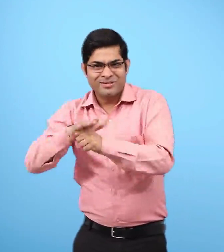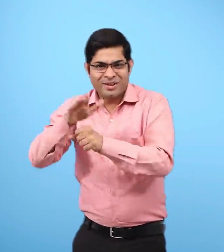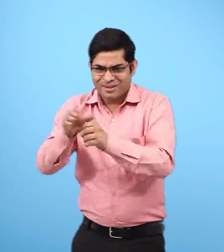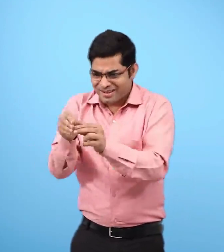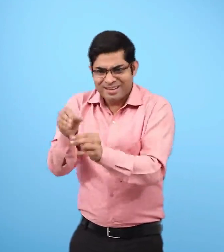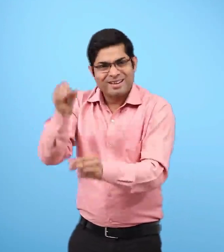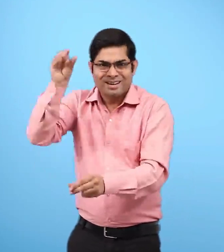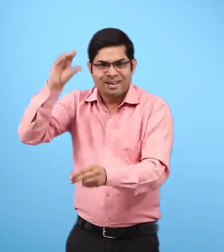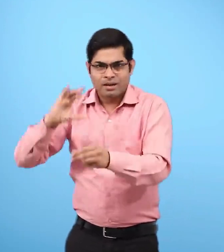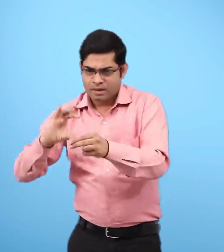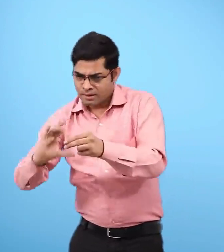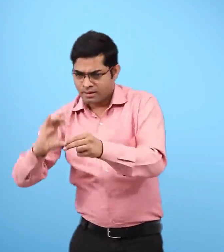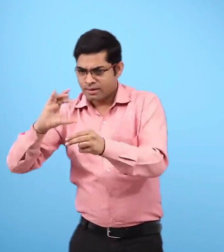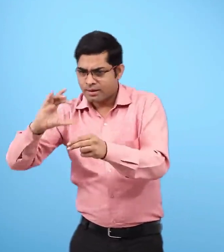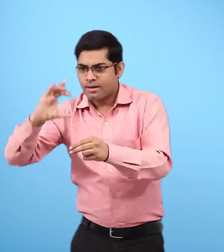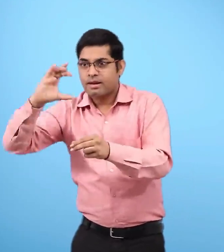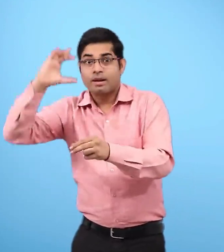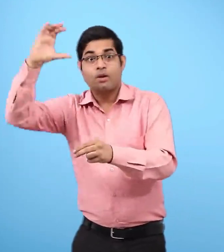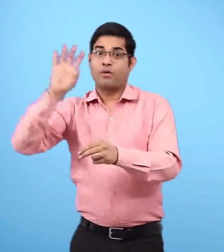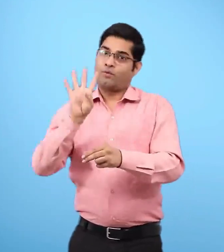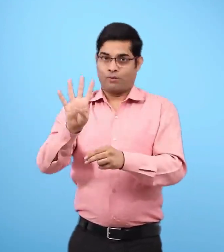Stick 2 has 4 sections.